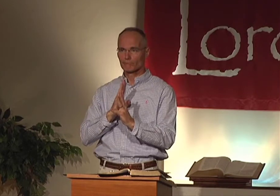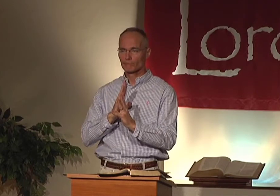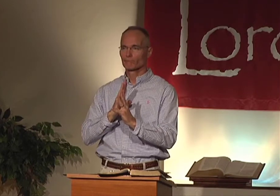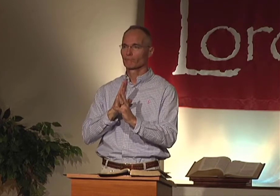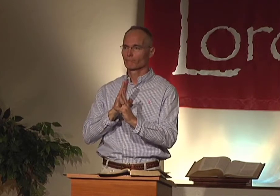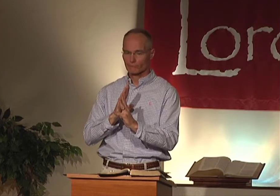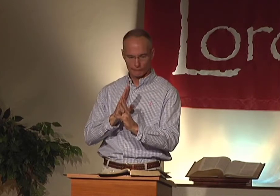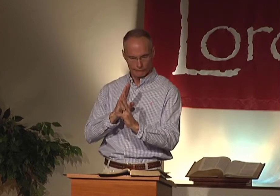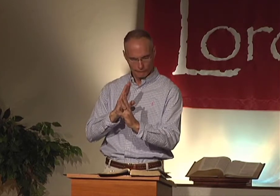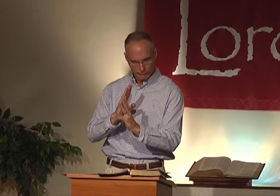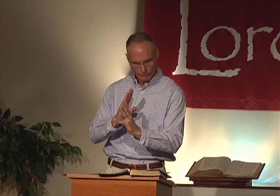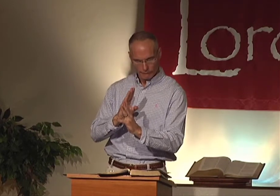ready to die,